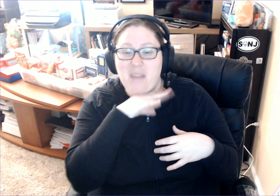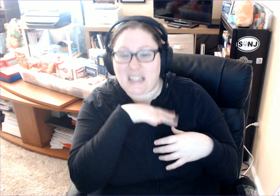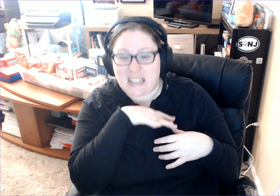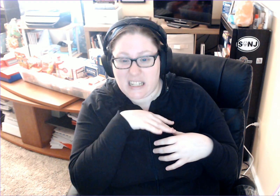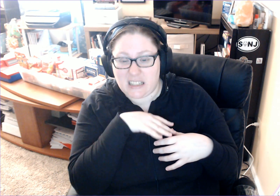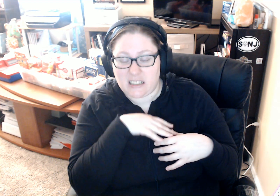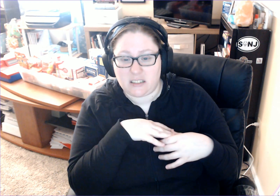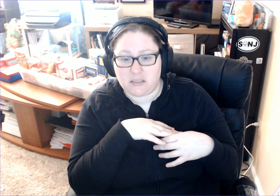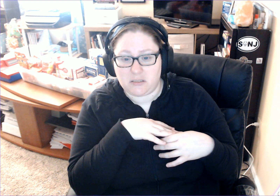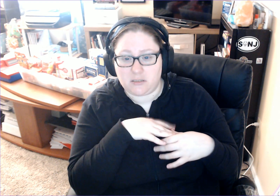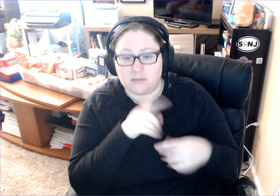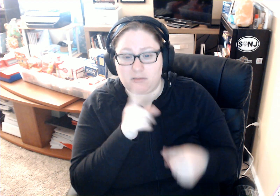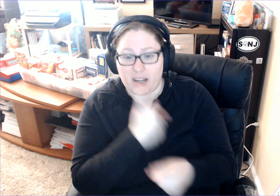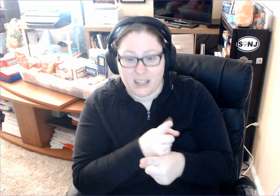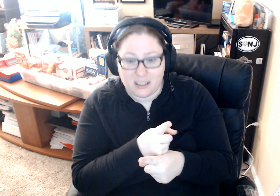messy, right?